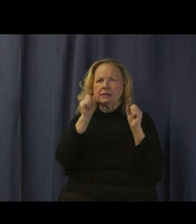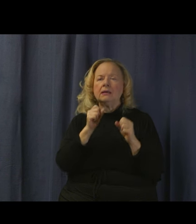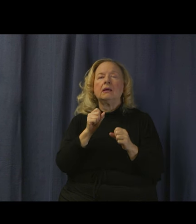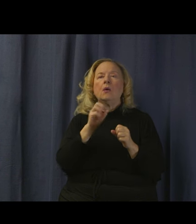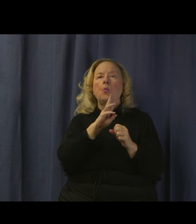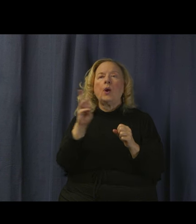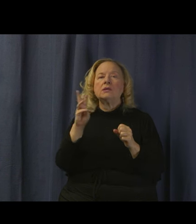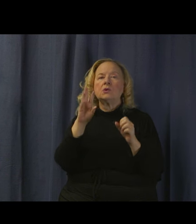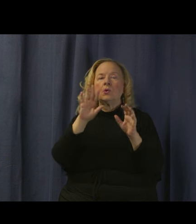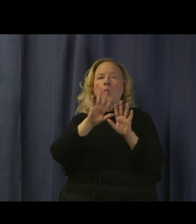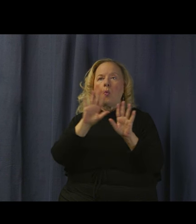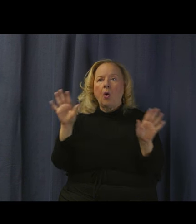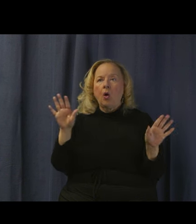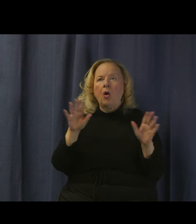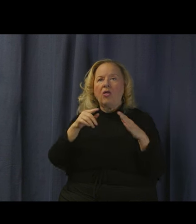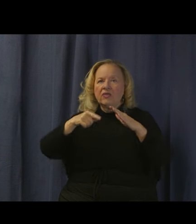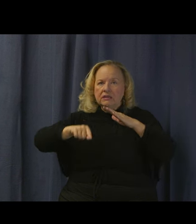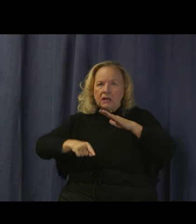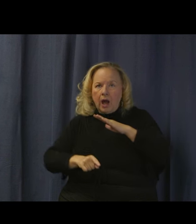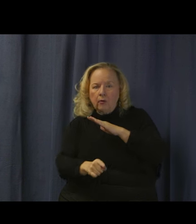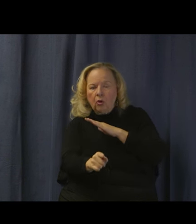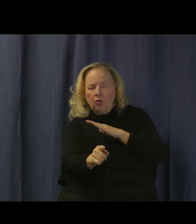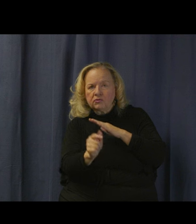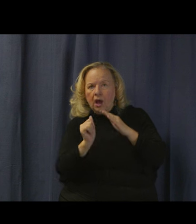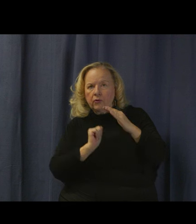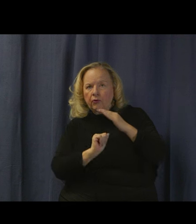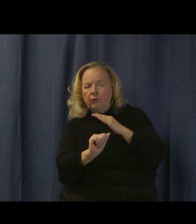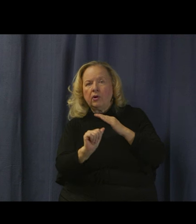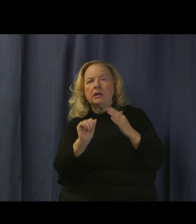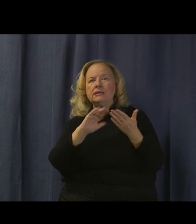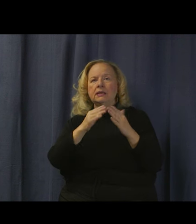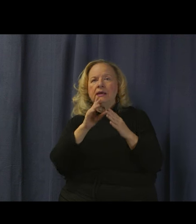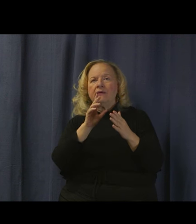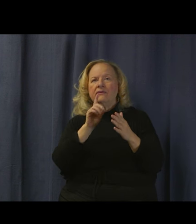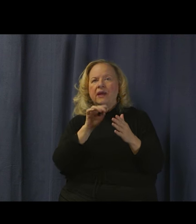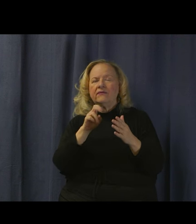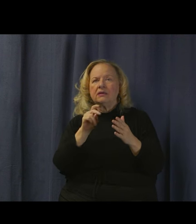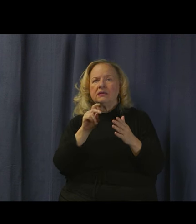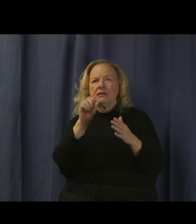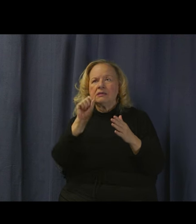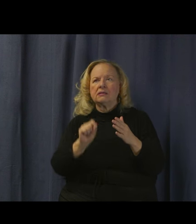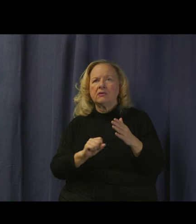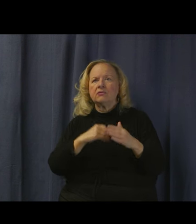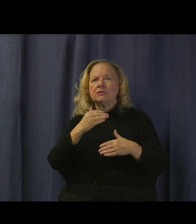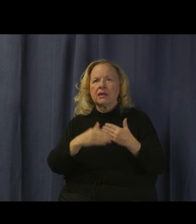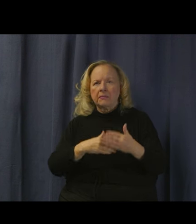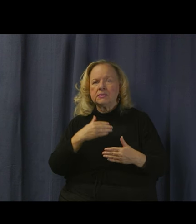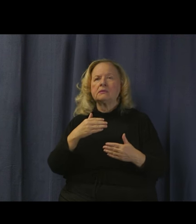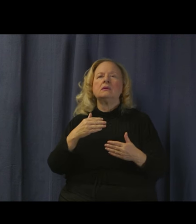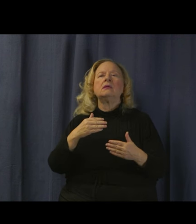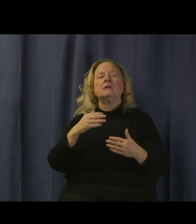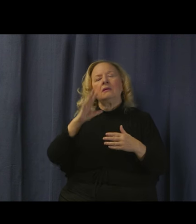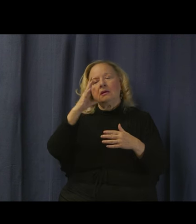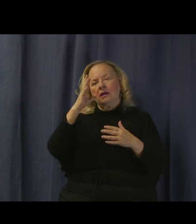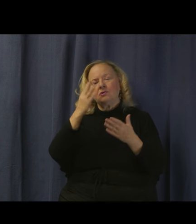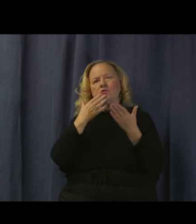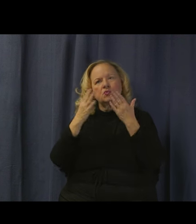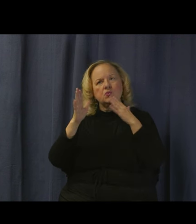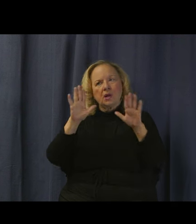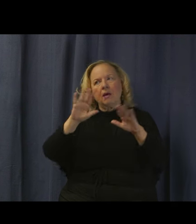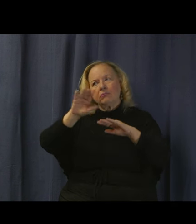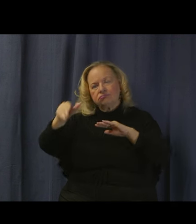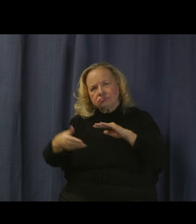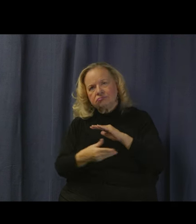under the Western Wall, City of David, Southern Steps, and then spend the night in Jerusalem. And the next day, we're going to go to Shiloh. This